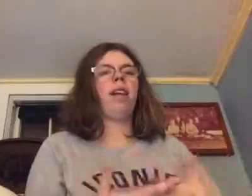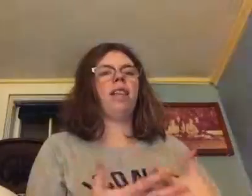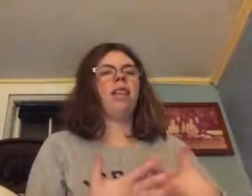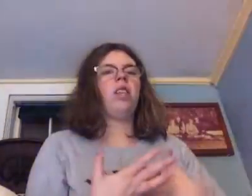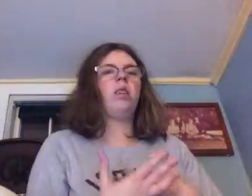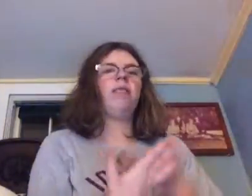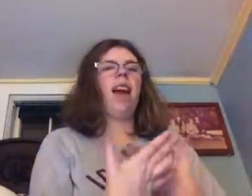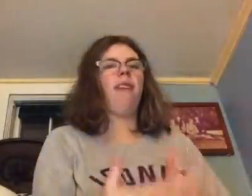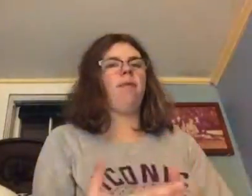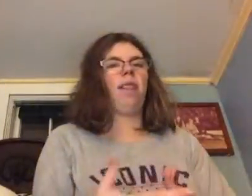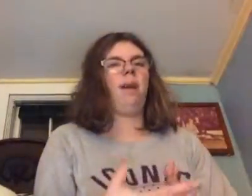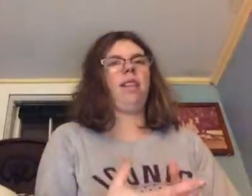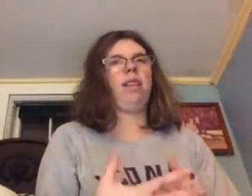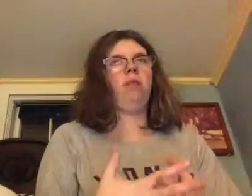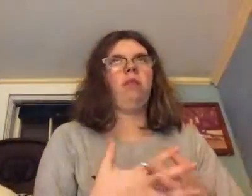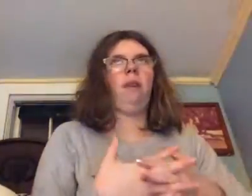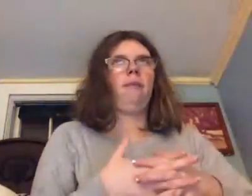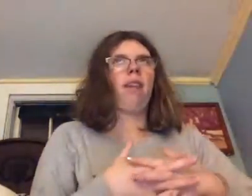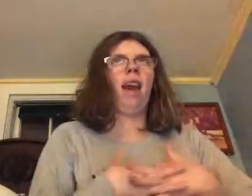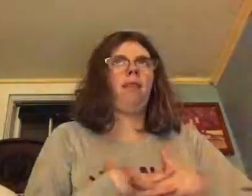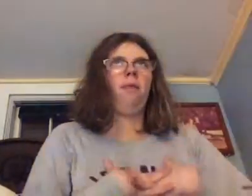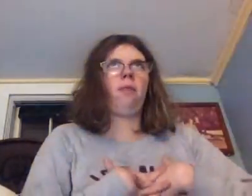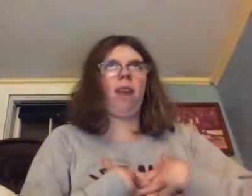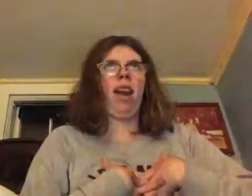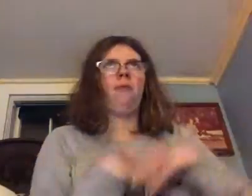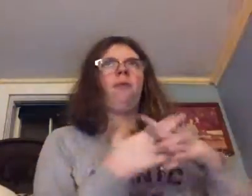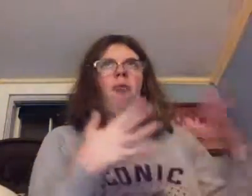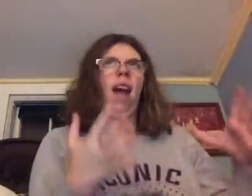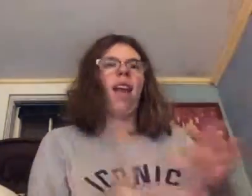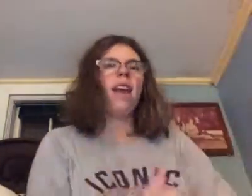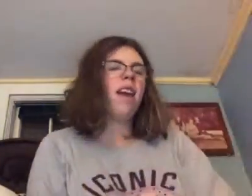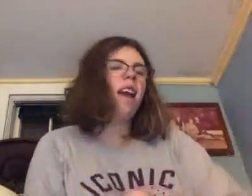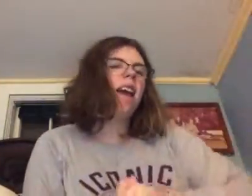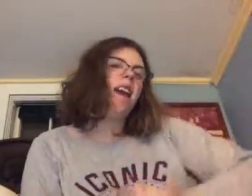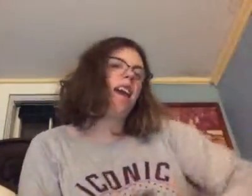because she was kind of upset about it too. So every day after fifth grade, every Friday,